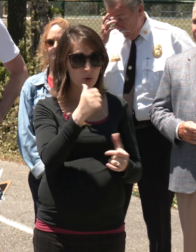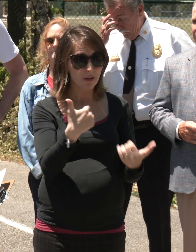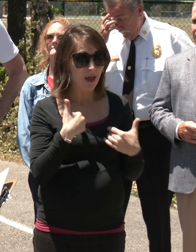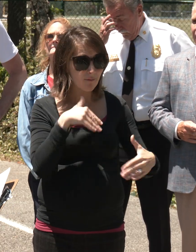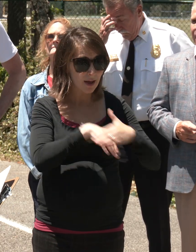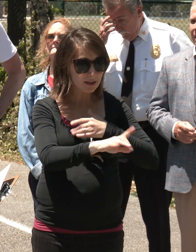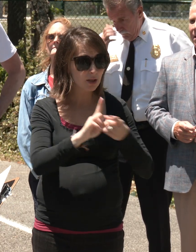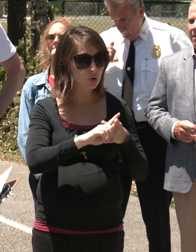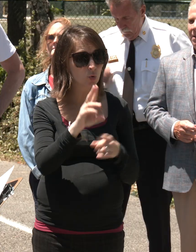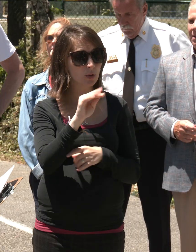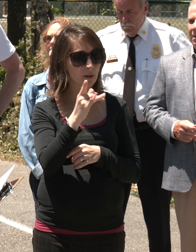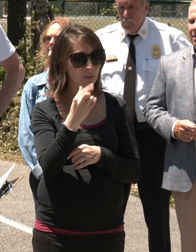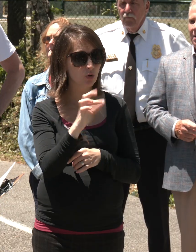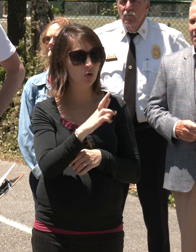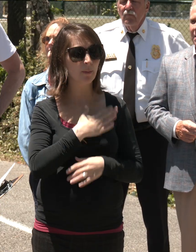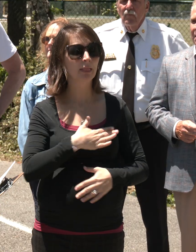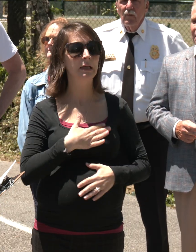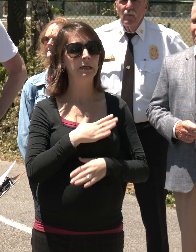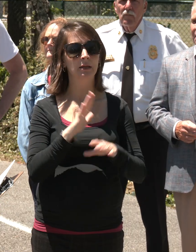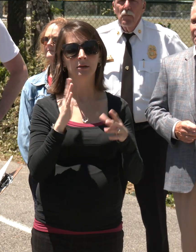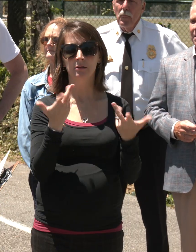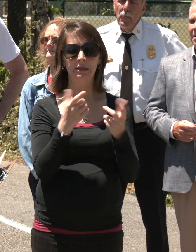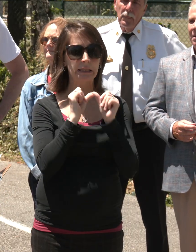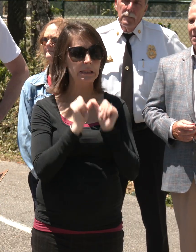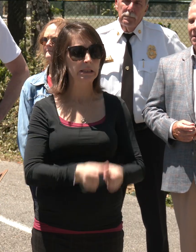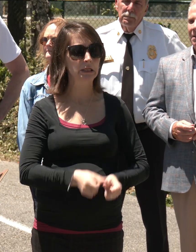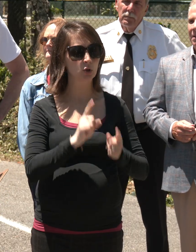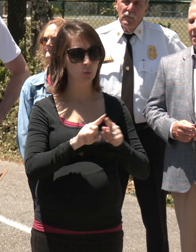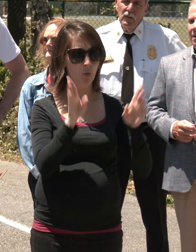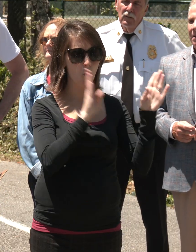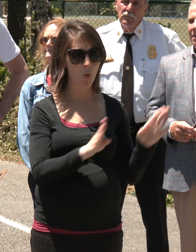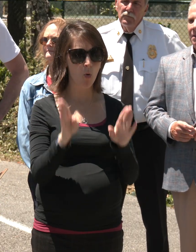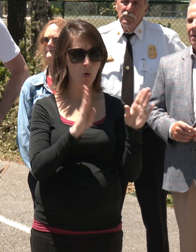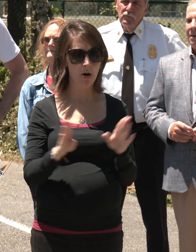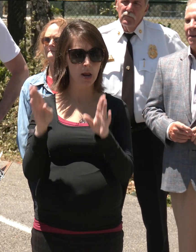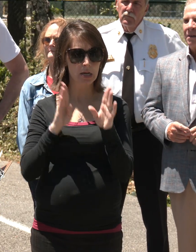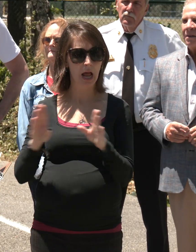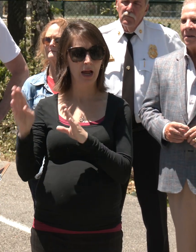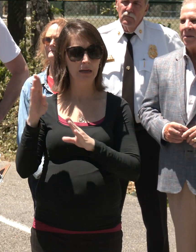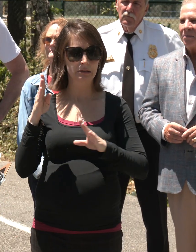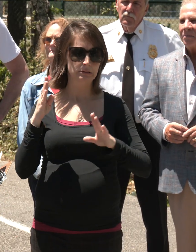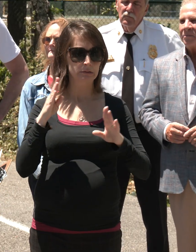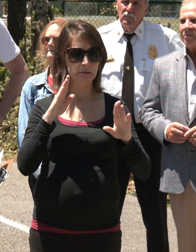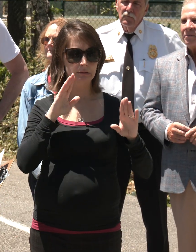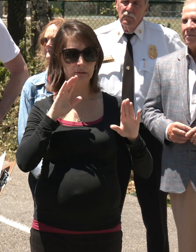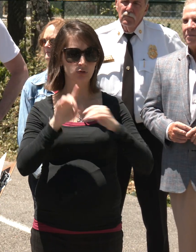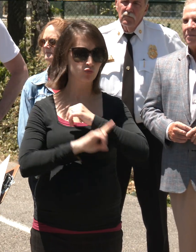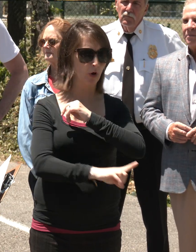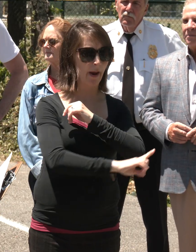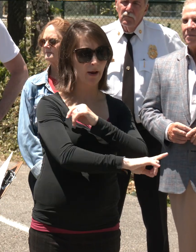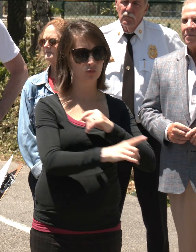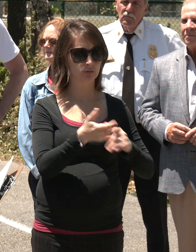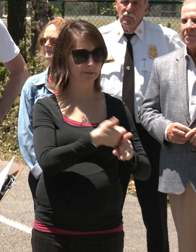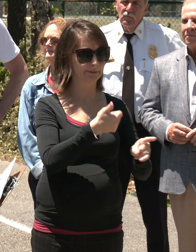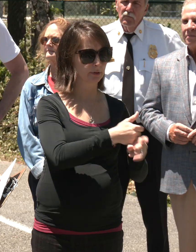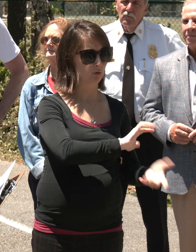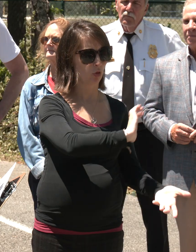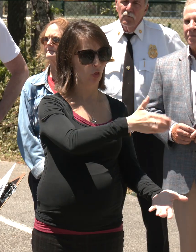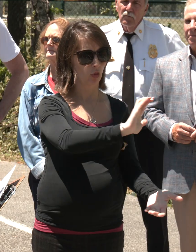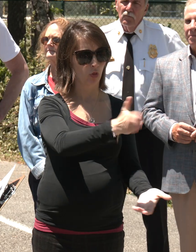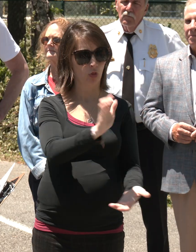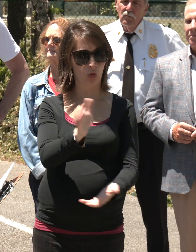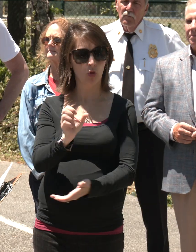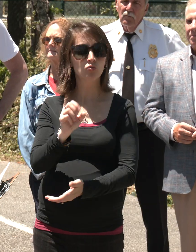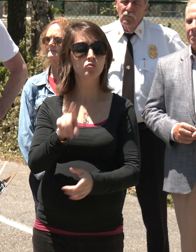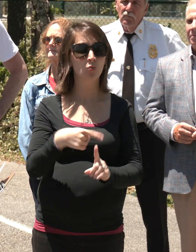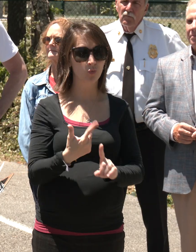to a dumpster to please continue to organize the refuse in a way that it helps us once we